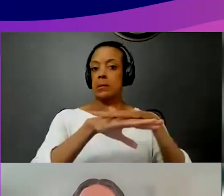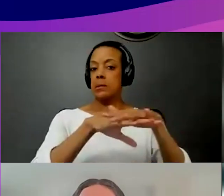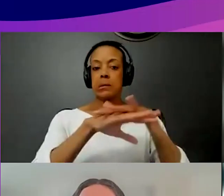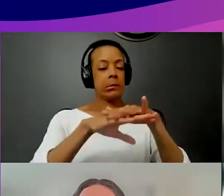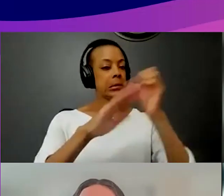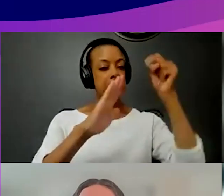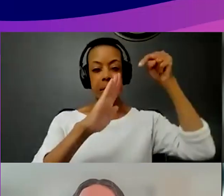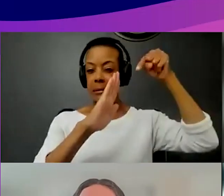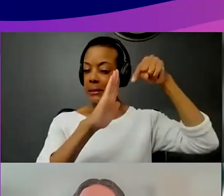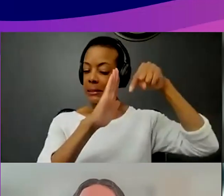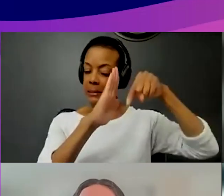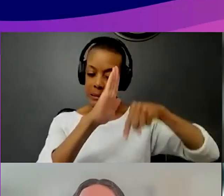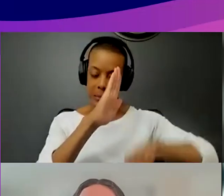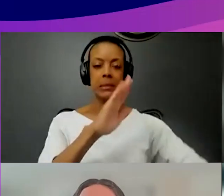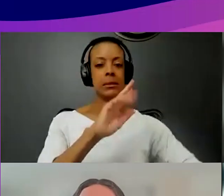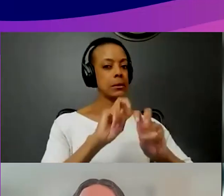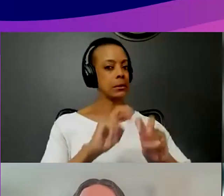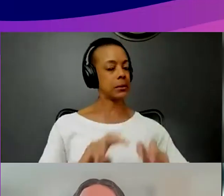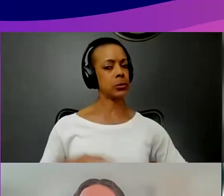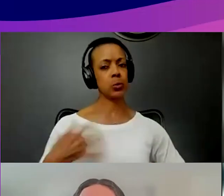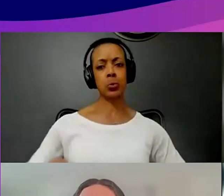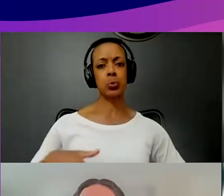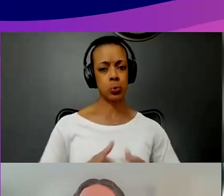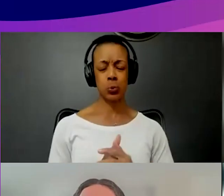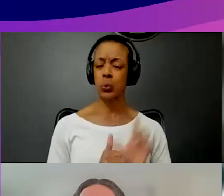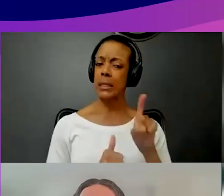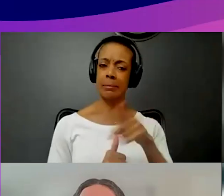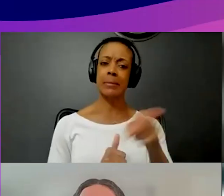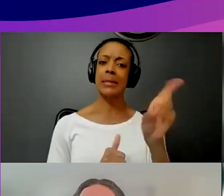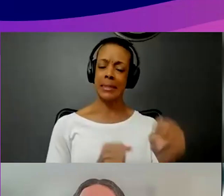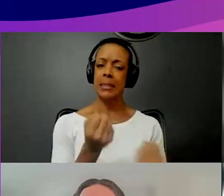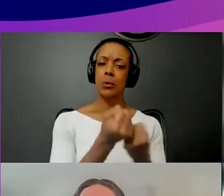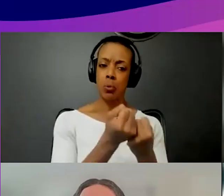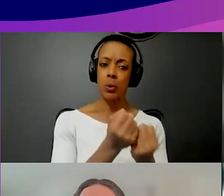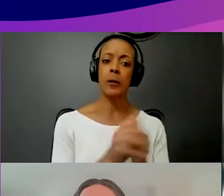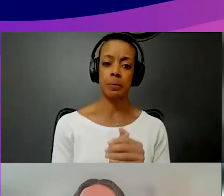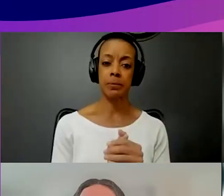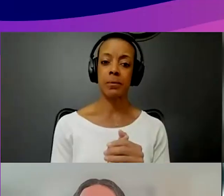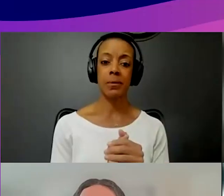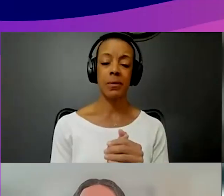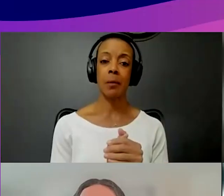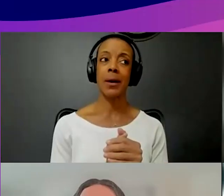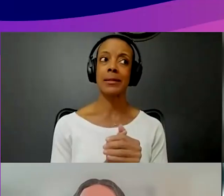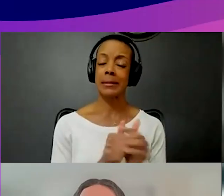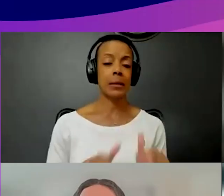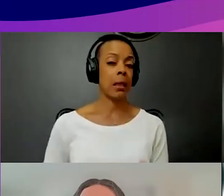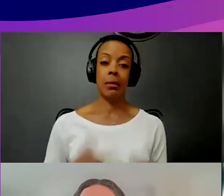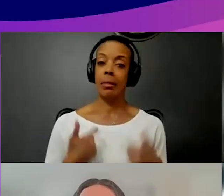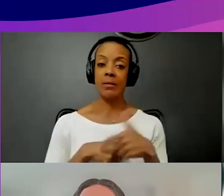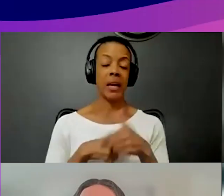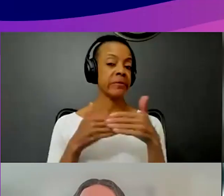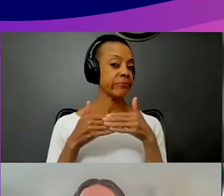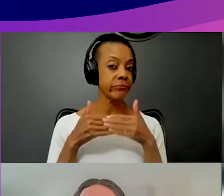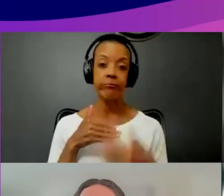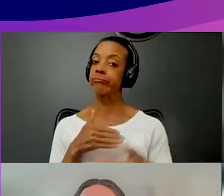for sure. But yeah, there was definitely, like Dave said, a life course approach is definitely appropriate for this research as